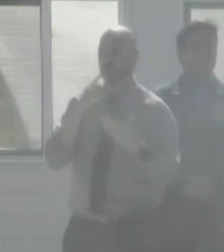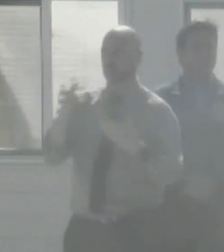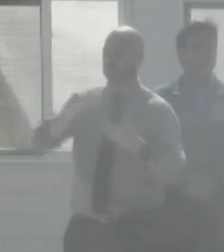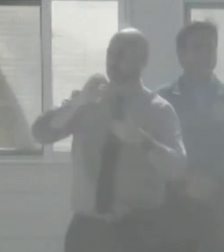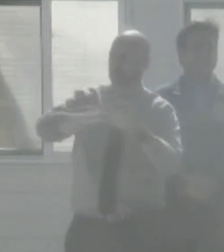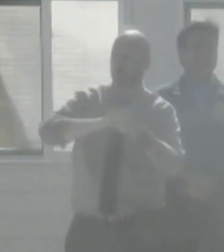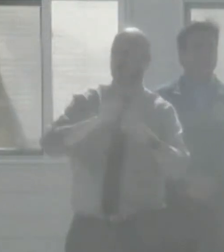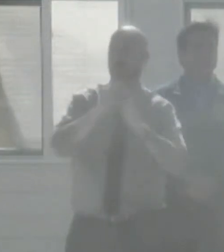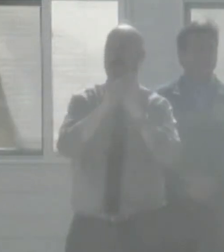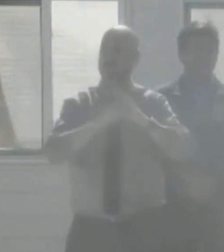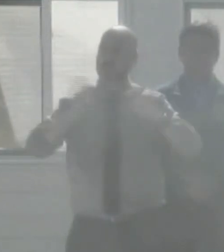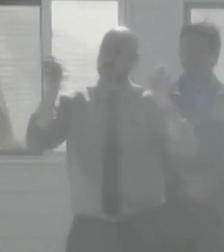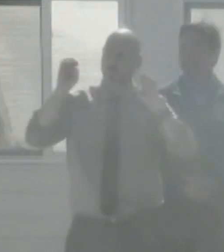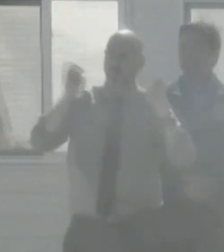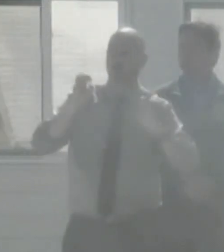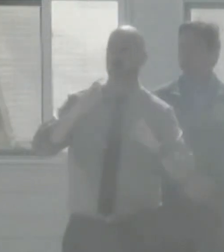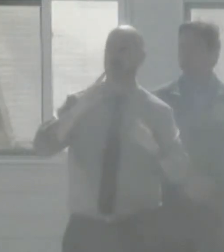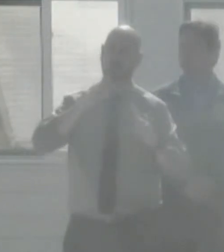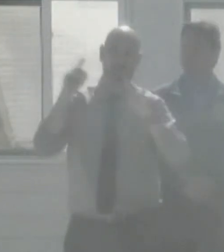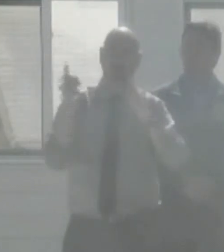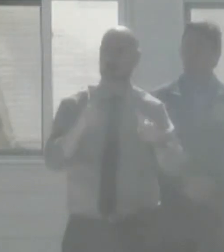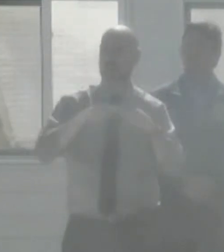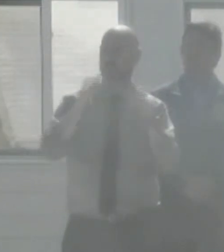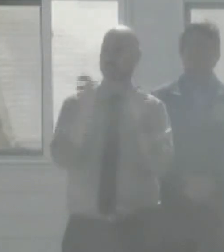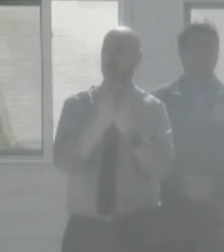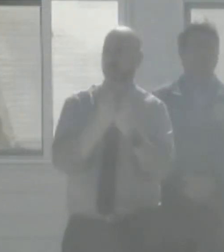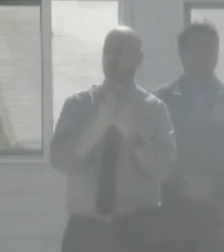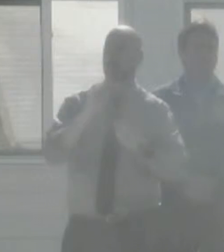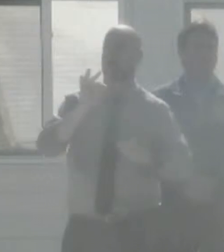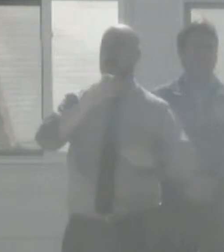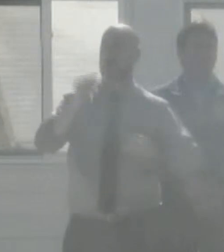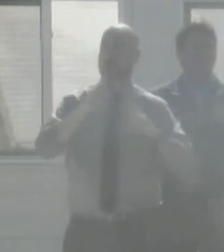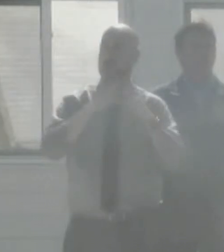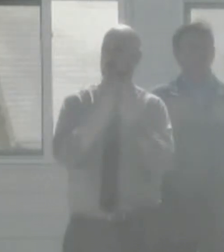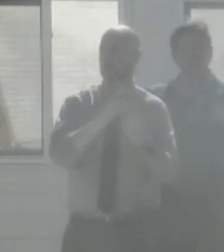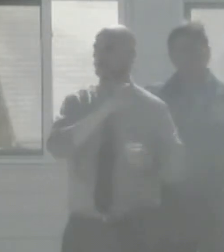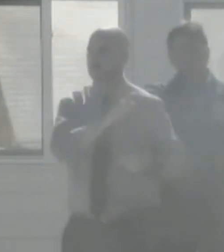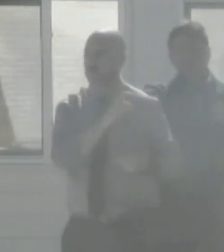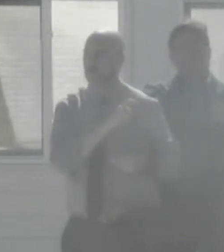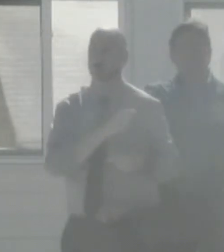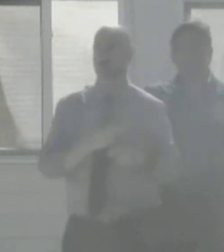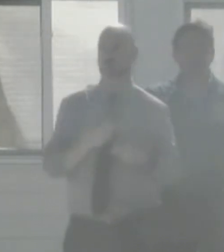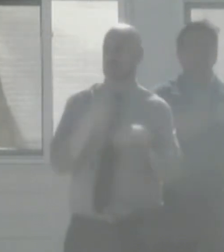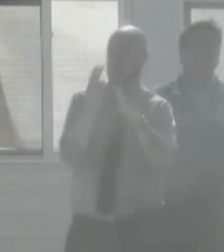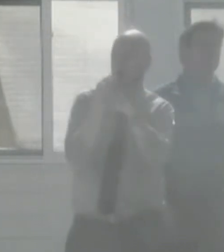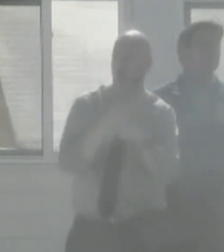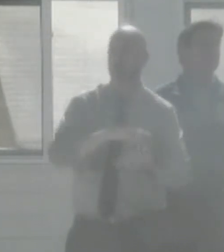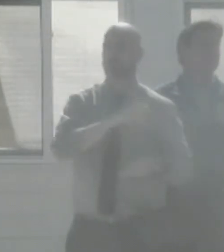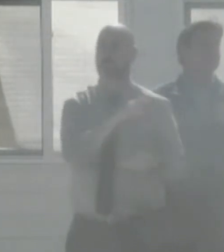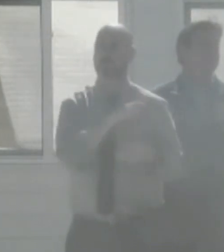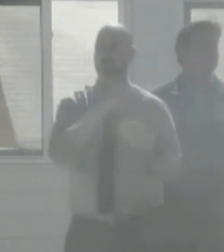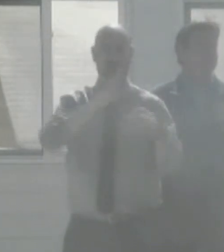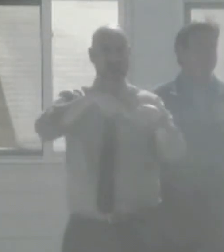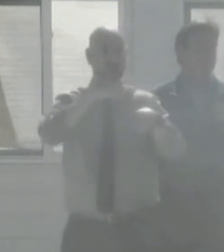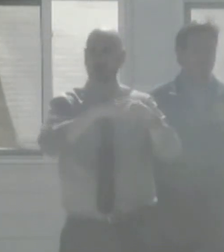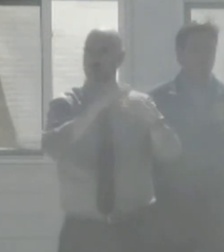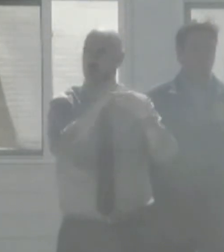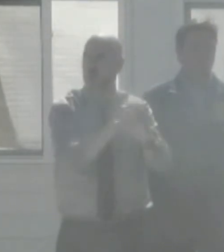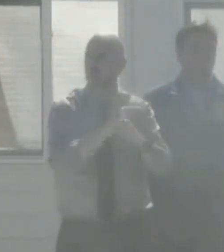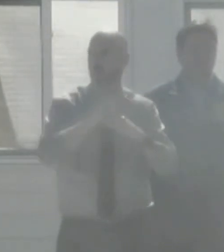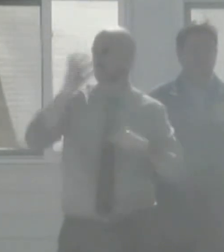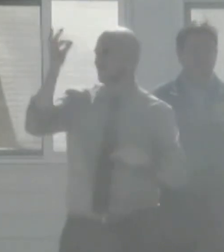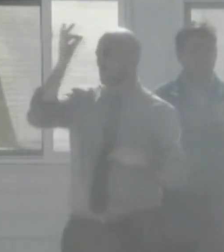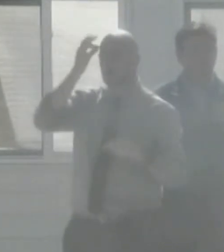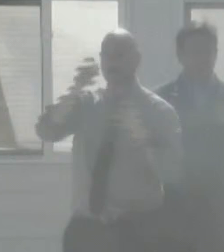look around here from right to left, we've got the Florida Department of Law Enforcement, Florida Highway Patrol, the Florida National Guard, members of the federal and state